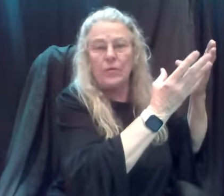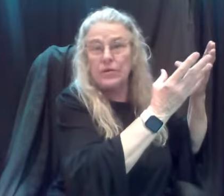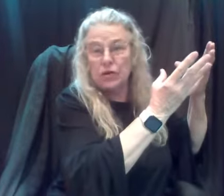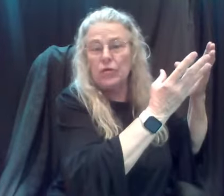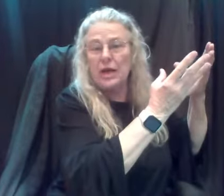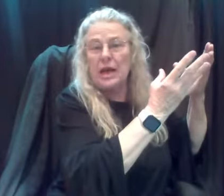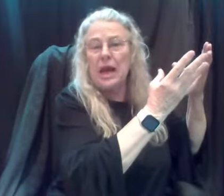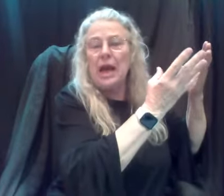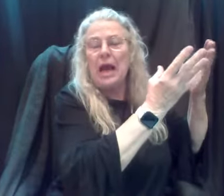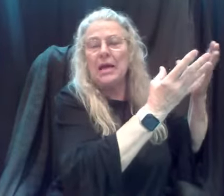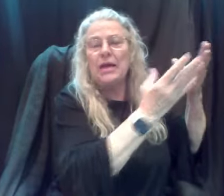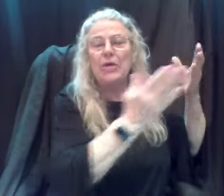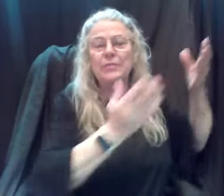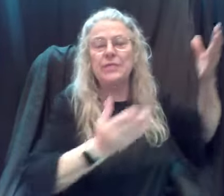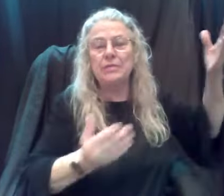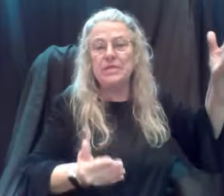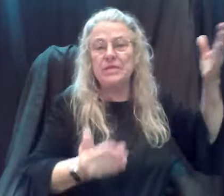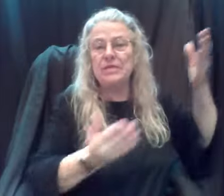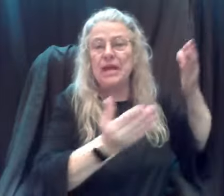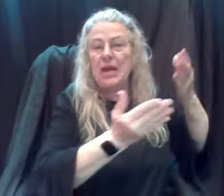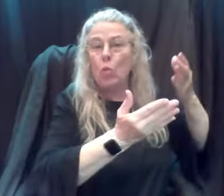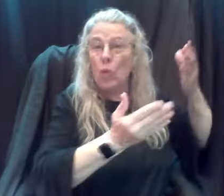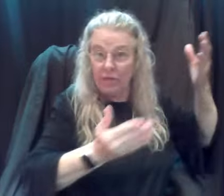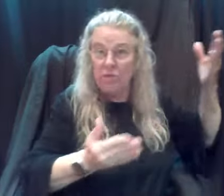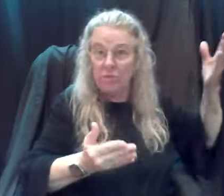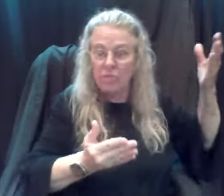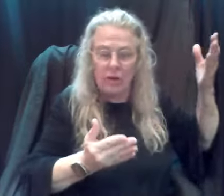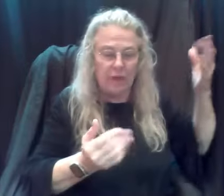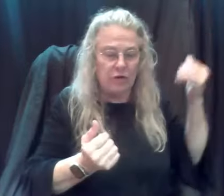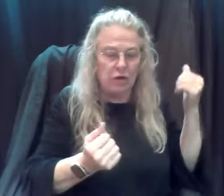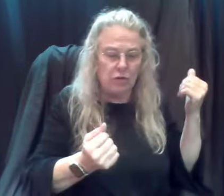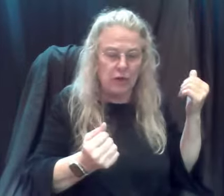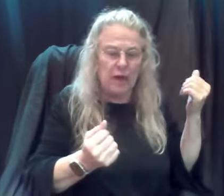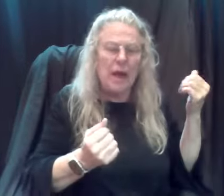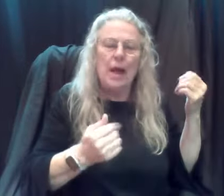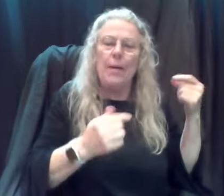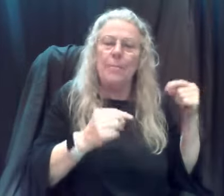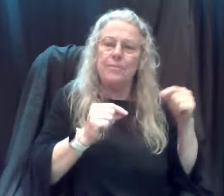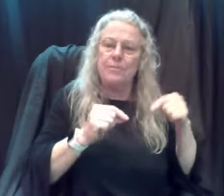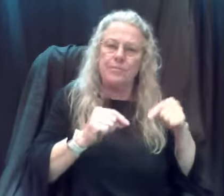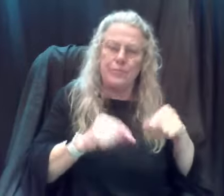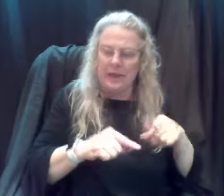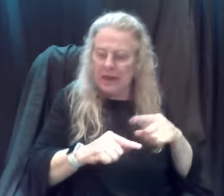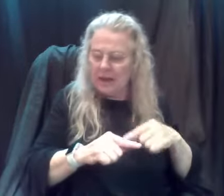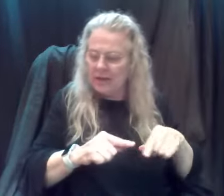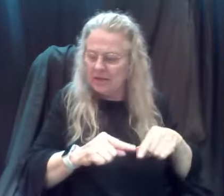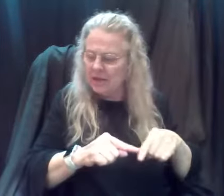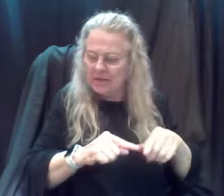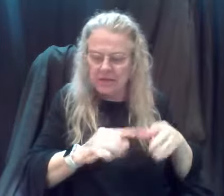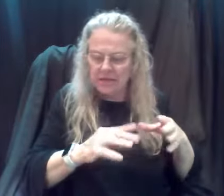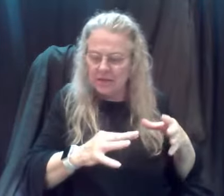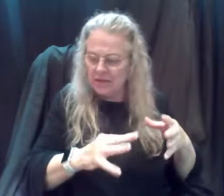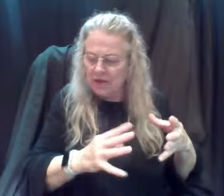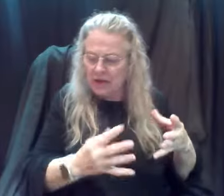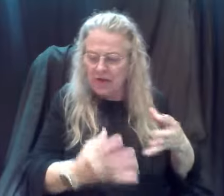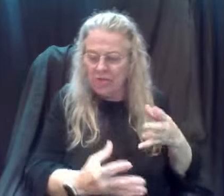screen and it helps them to stay with whatever you're doing. But in this instance, there's really